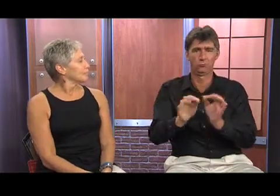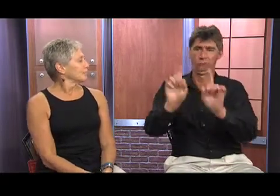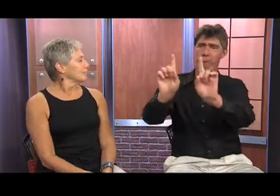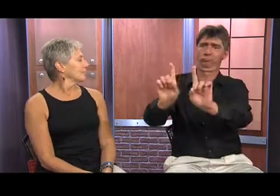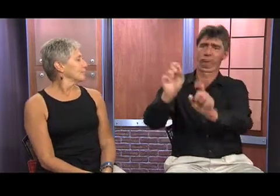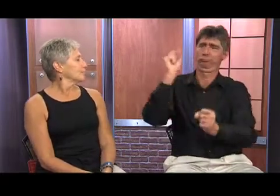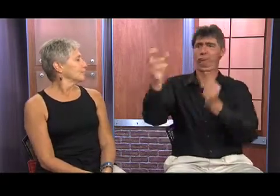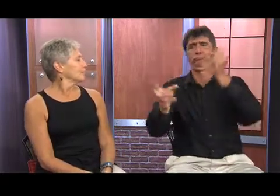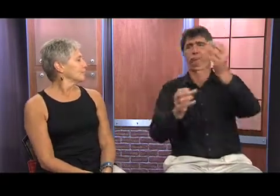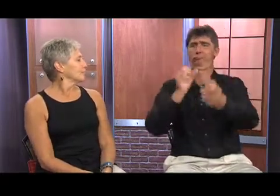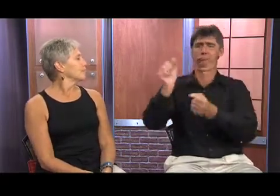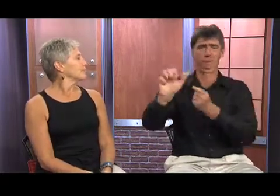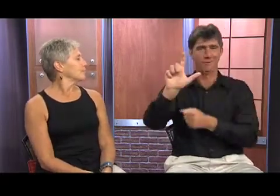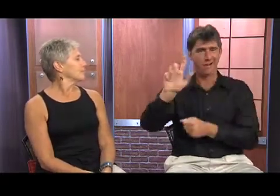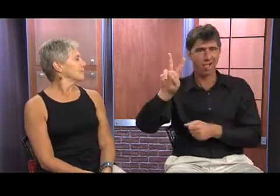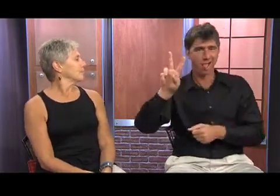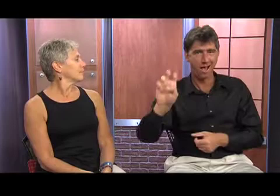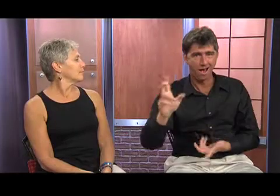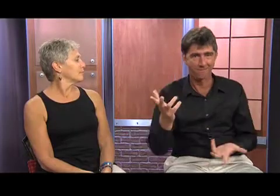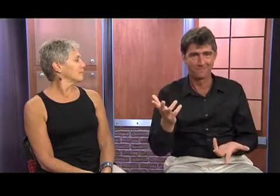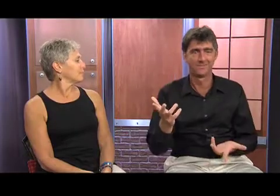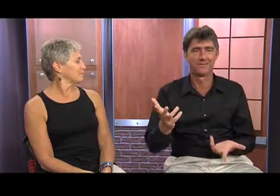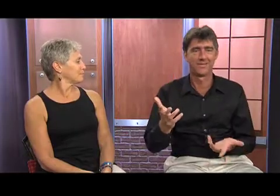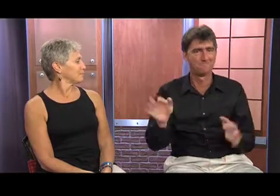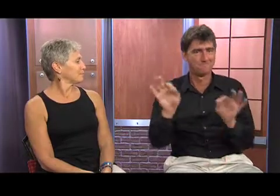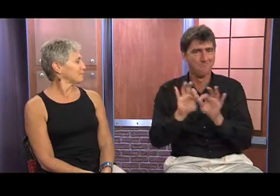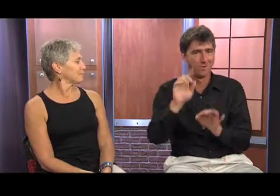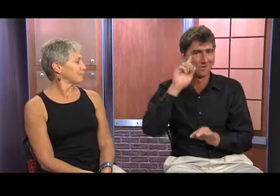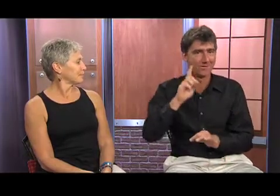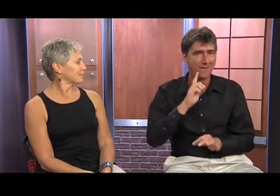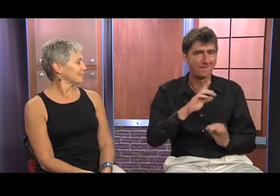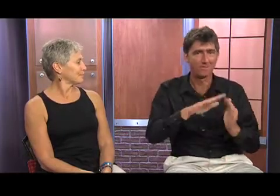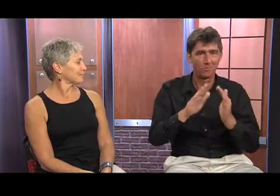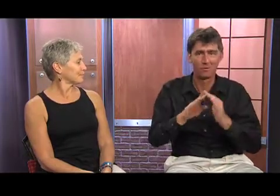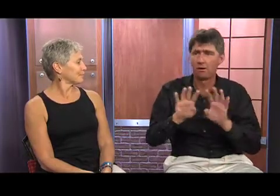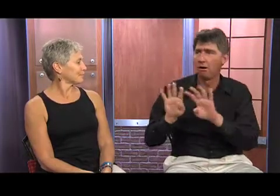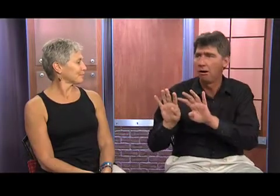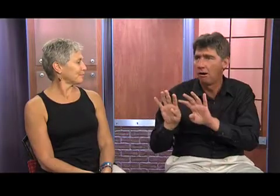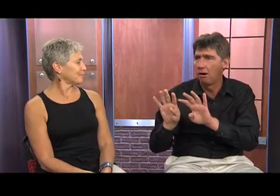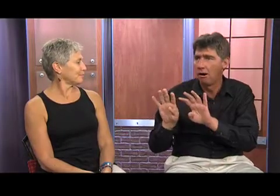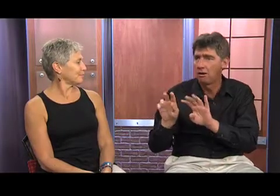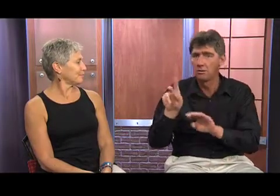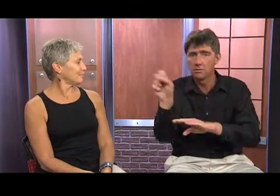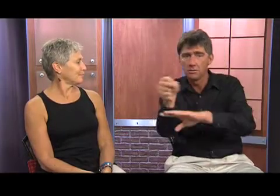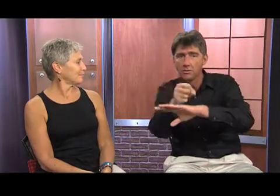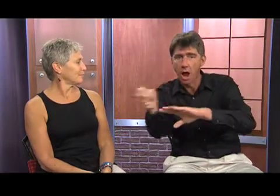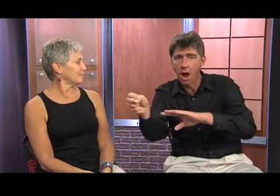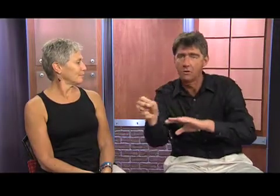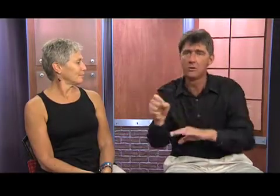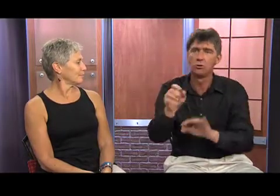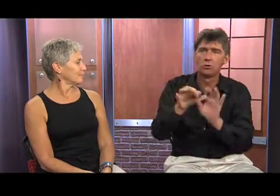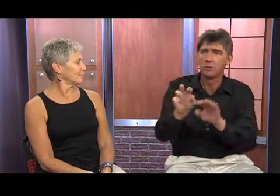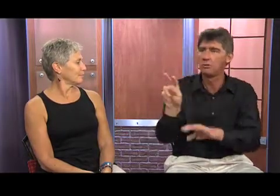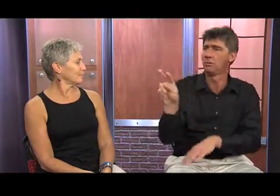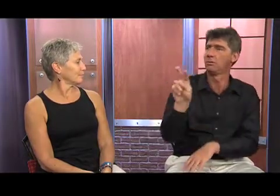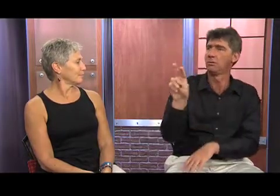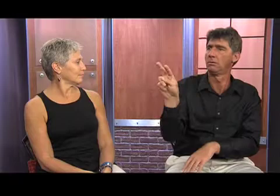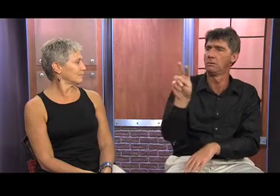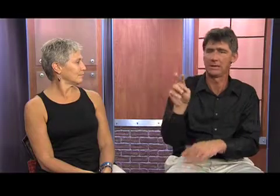live ASL interpretation. You really need to be in close proximity of the interpreter, and as you had mentioned, the rubbernecking,